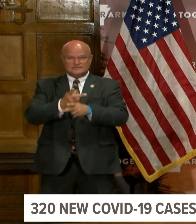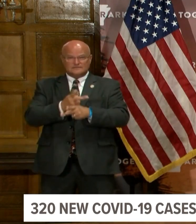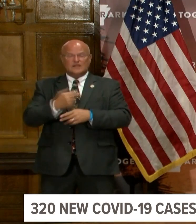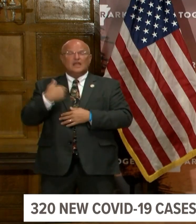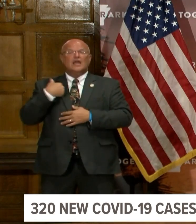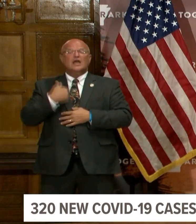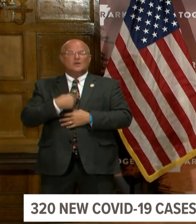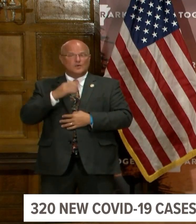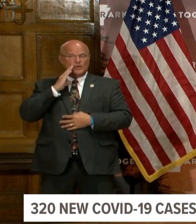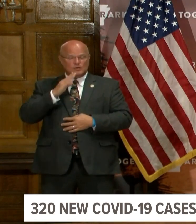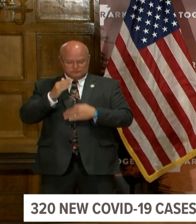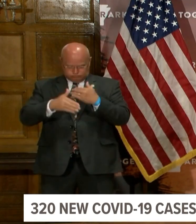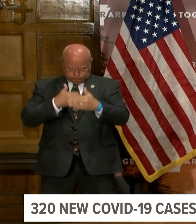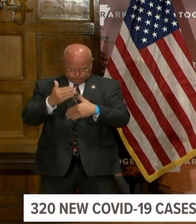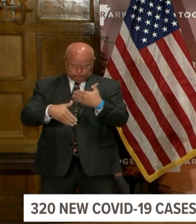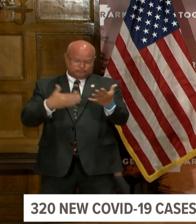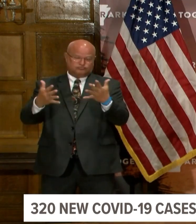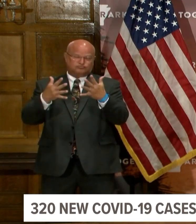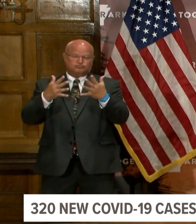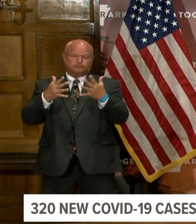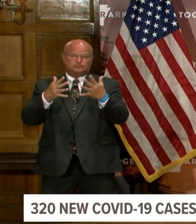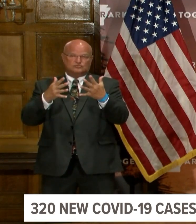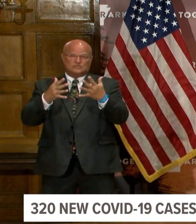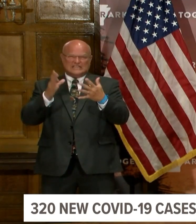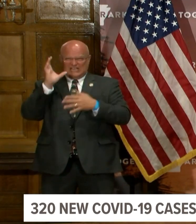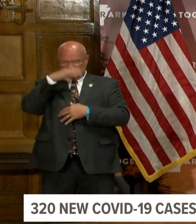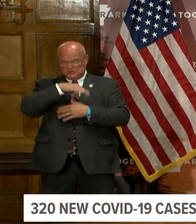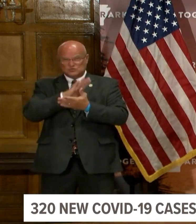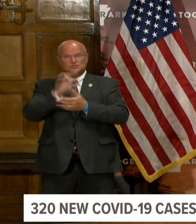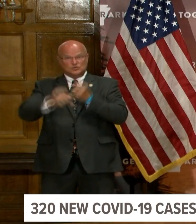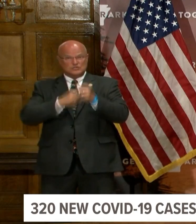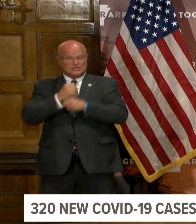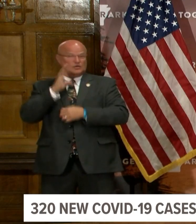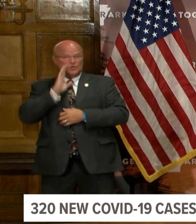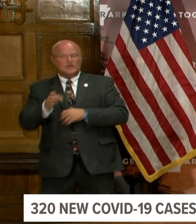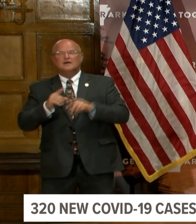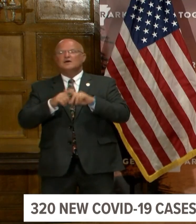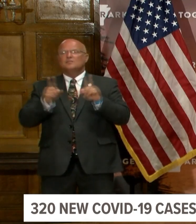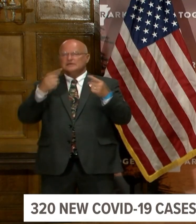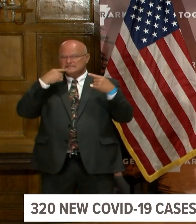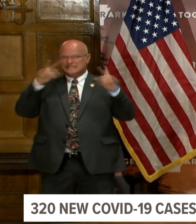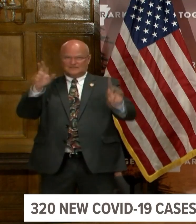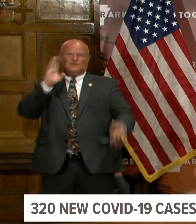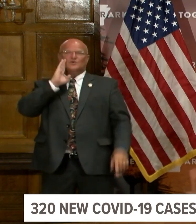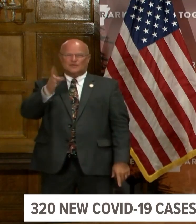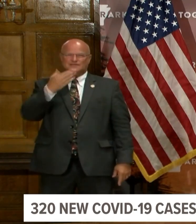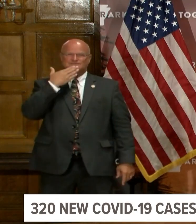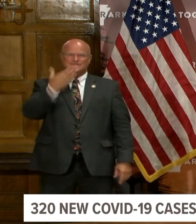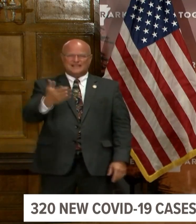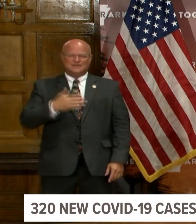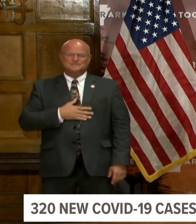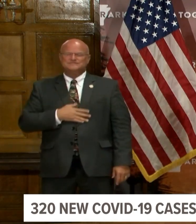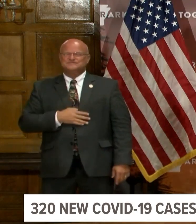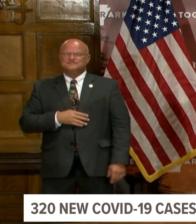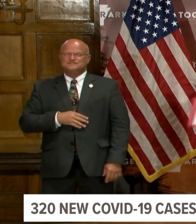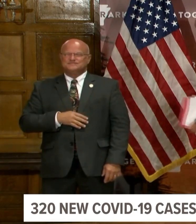we will move through this very unusual school year, but we will do so successfully. Thank you, Governor.